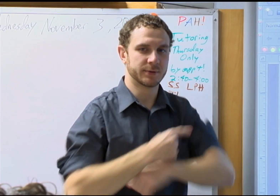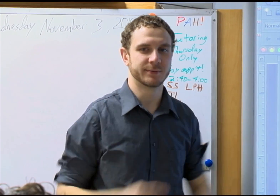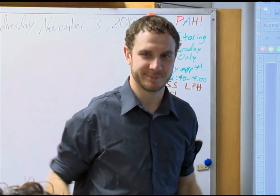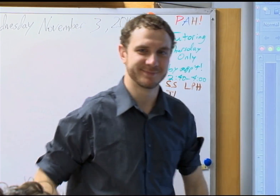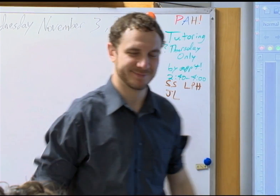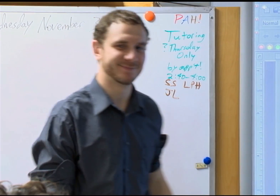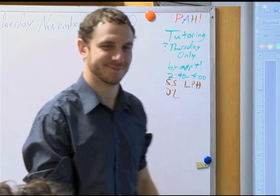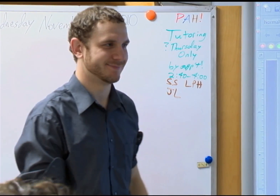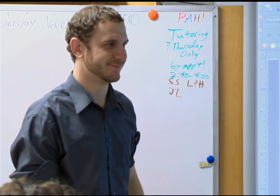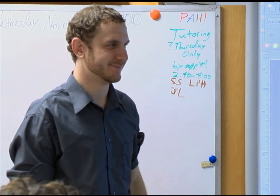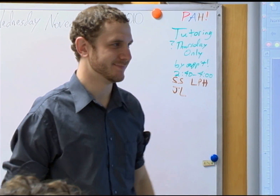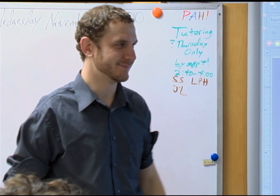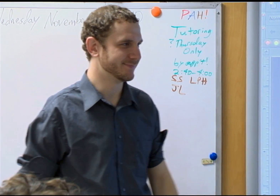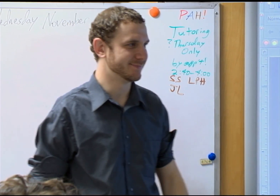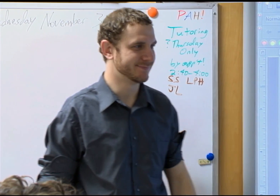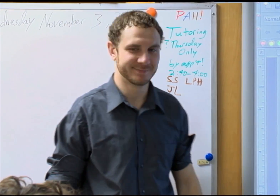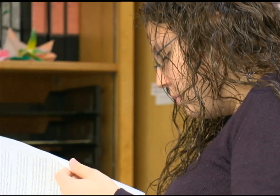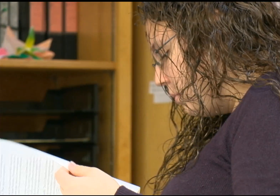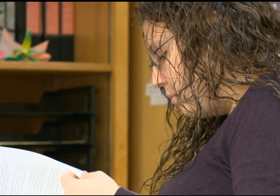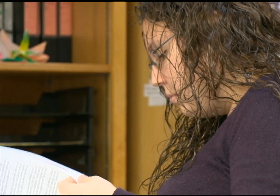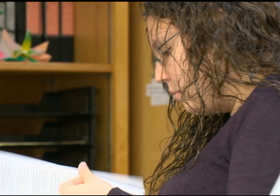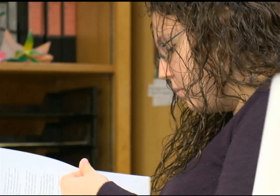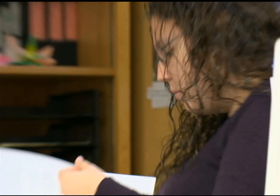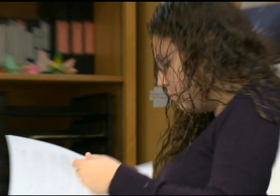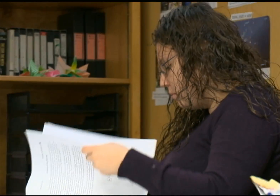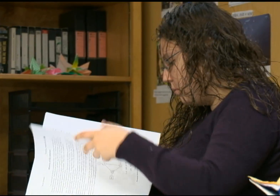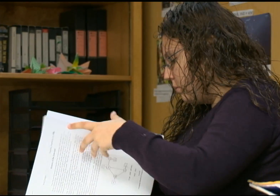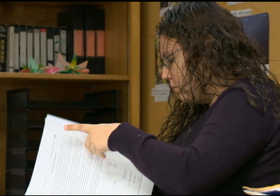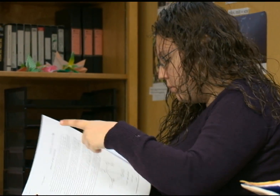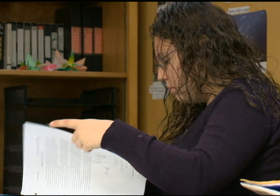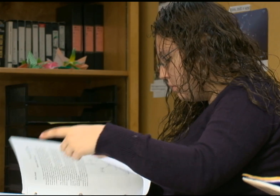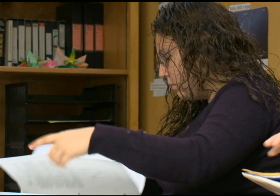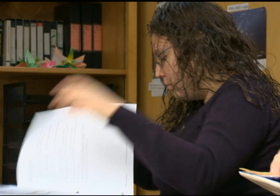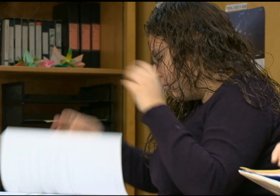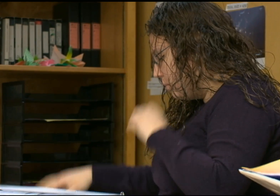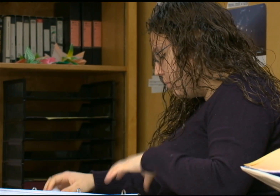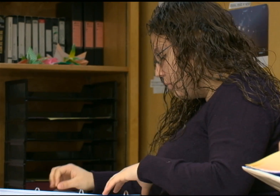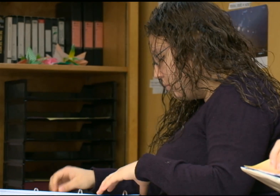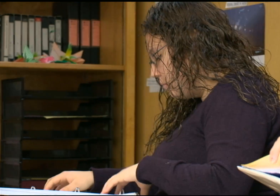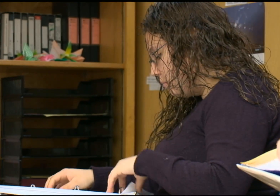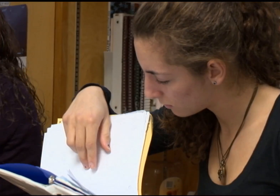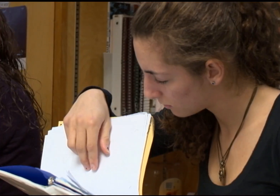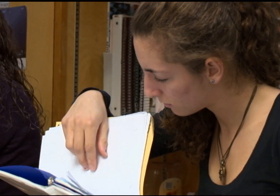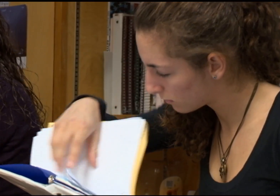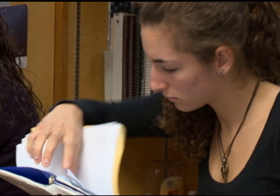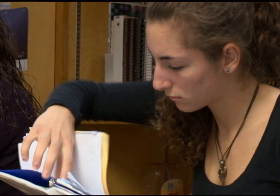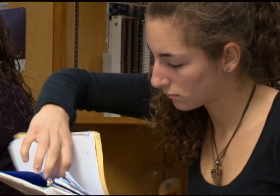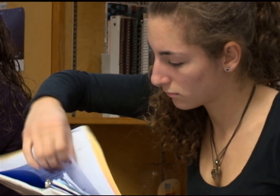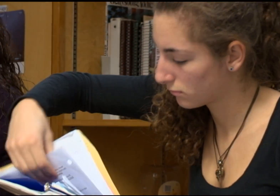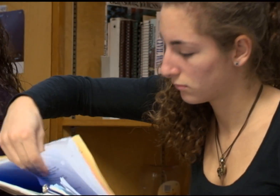and we're going to take it one step further today. There are certain symbols that we use, and they're hexadecimal